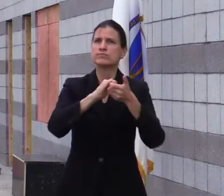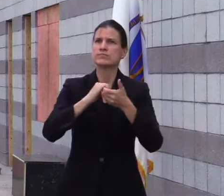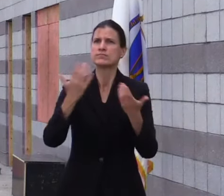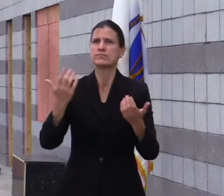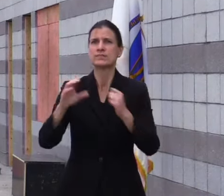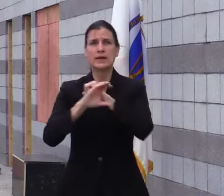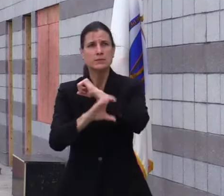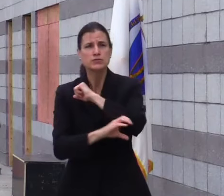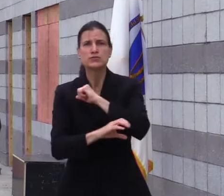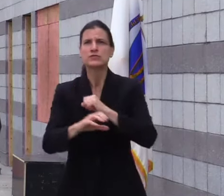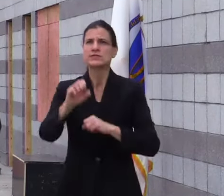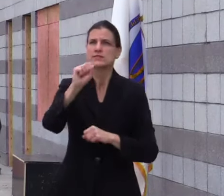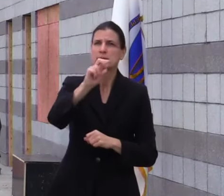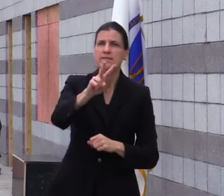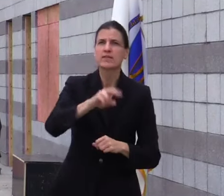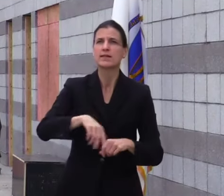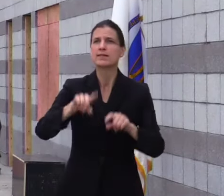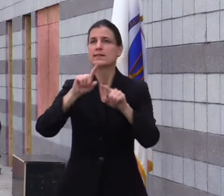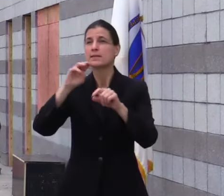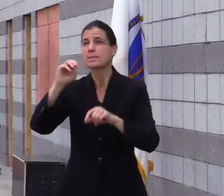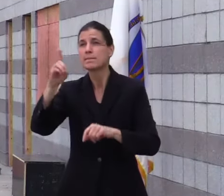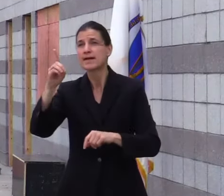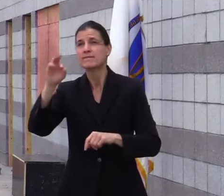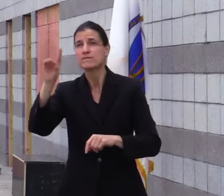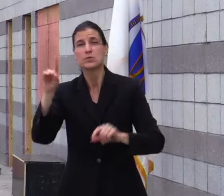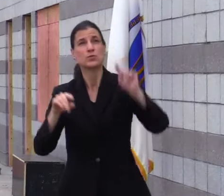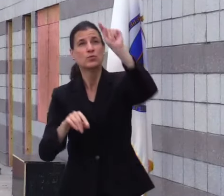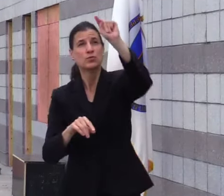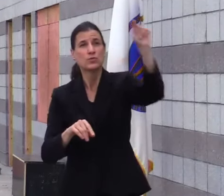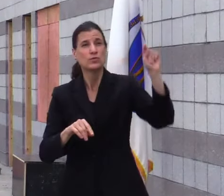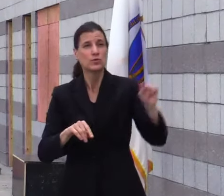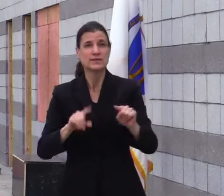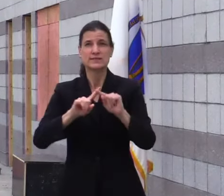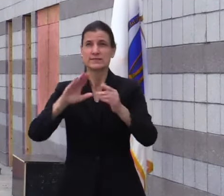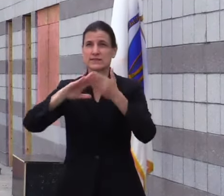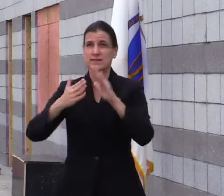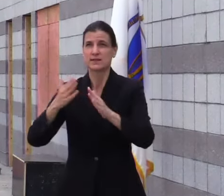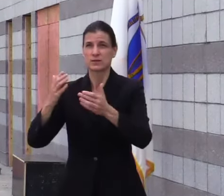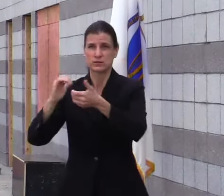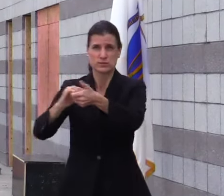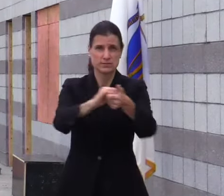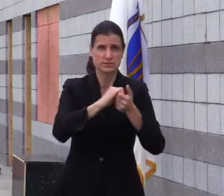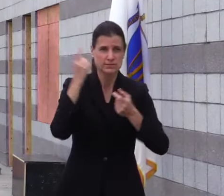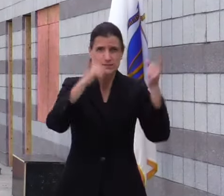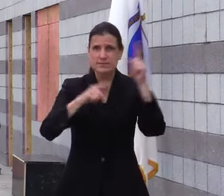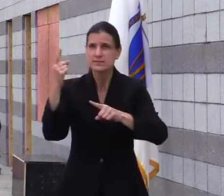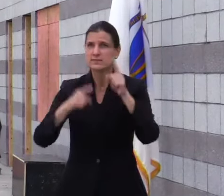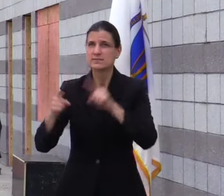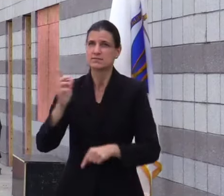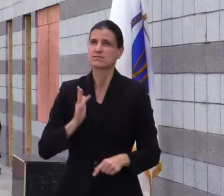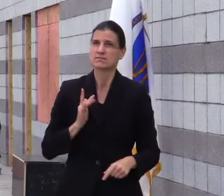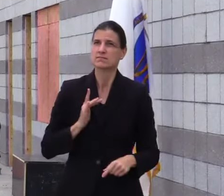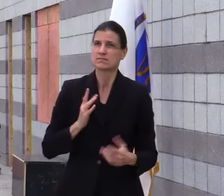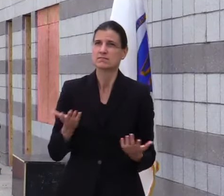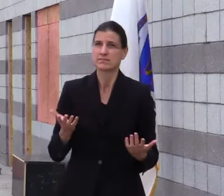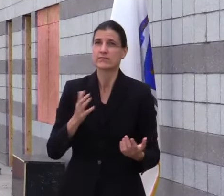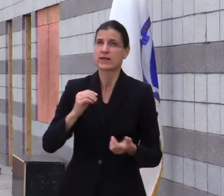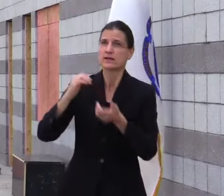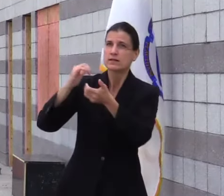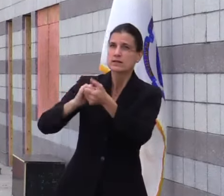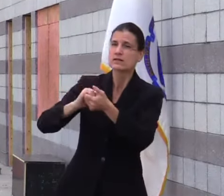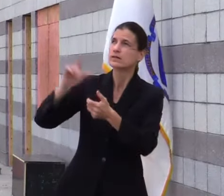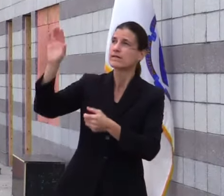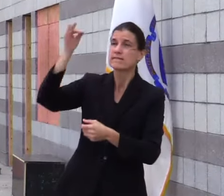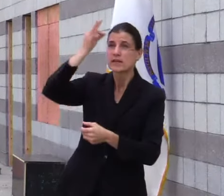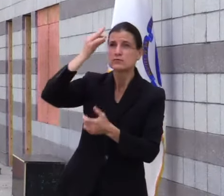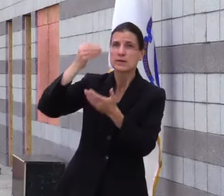Somerville and Medford, and the state and our federal partners at the Federal Transit Administration, Regional Administrator Pete Butler and his team,